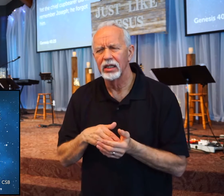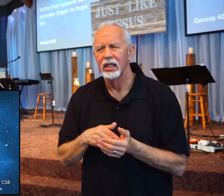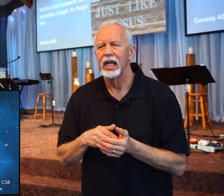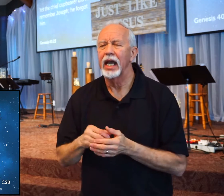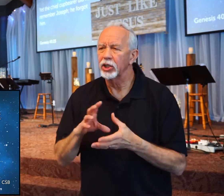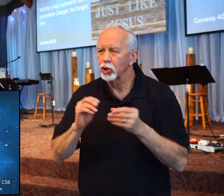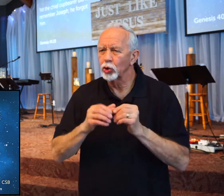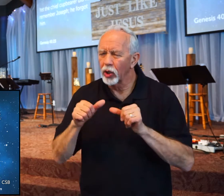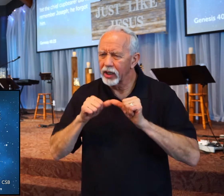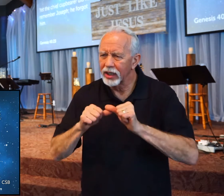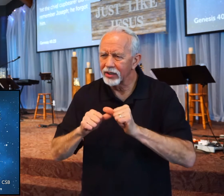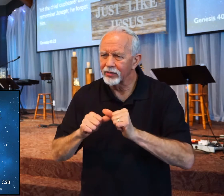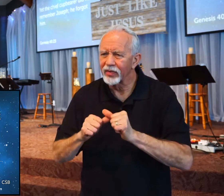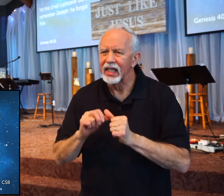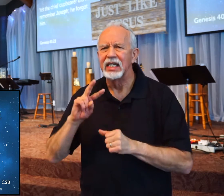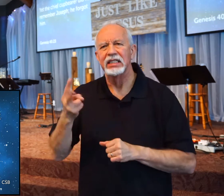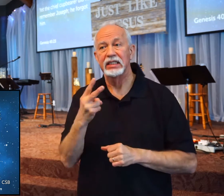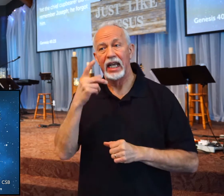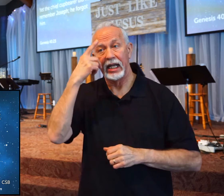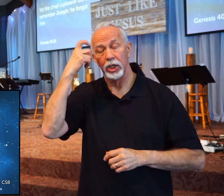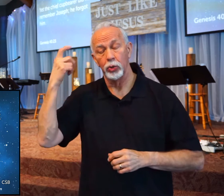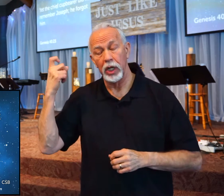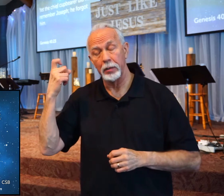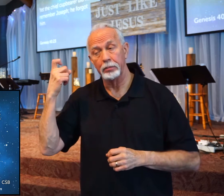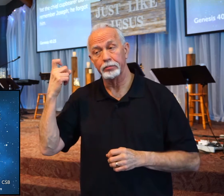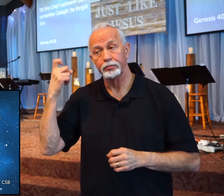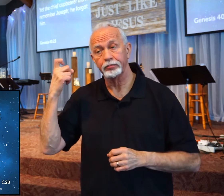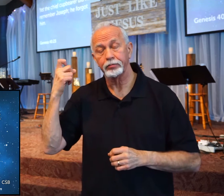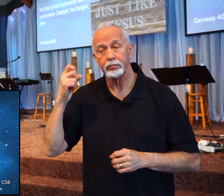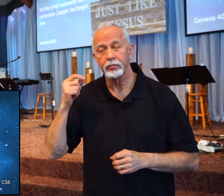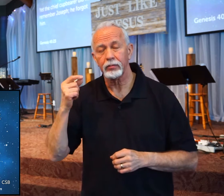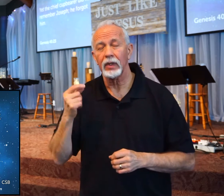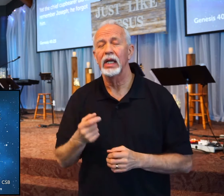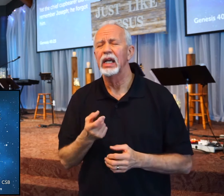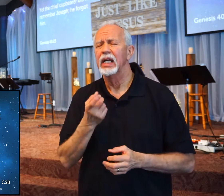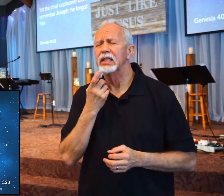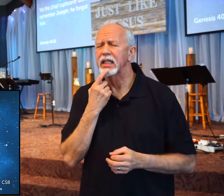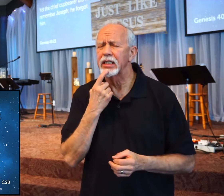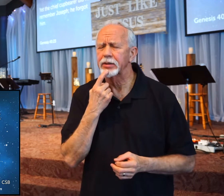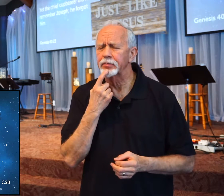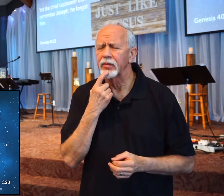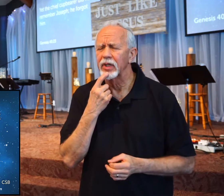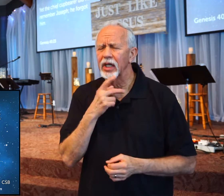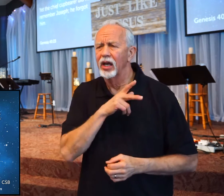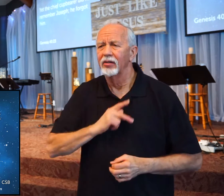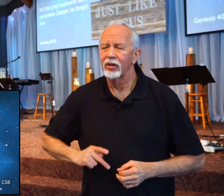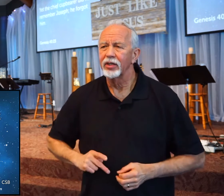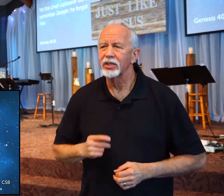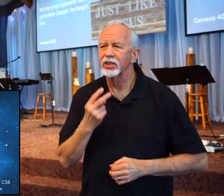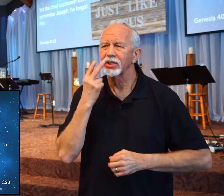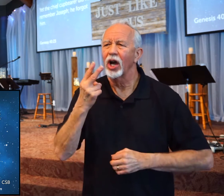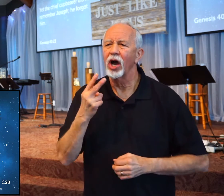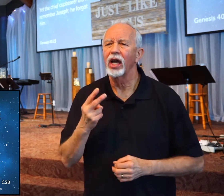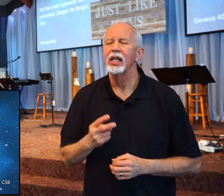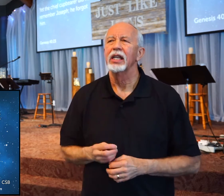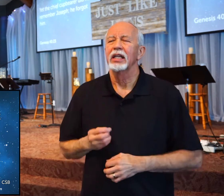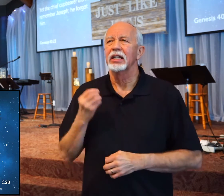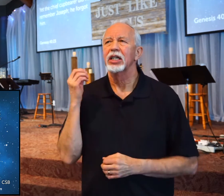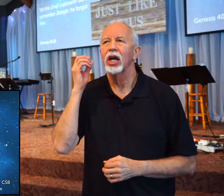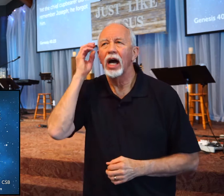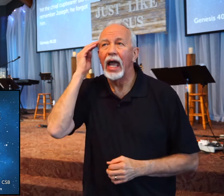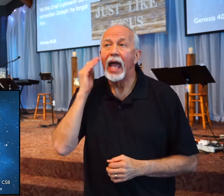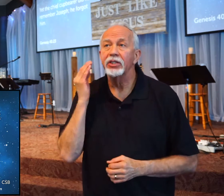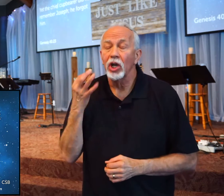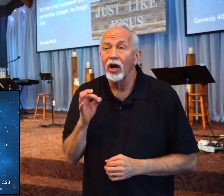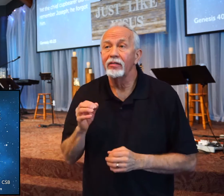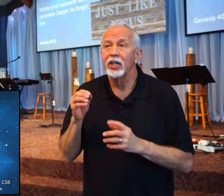the story continues with a second dream. And in Genesis 41, 5 through 7, Pharaoh saw the heads of grain,